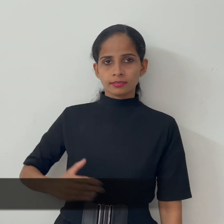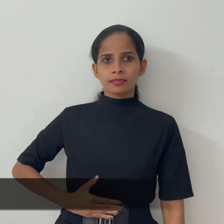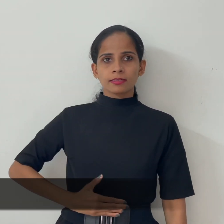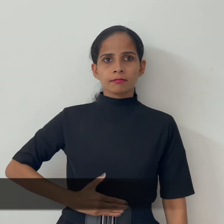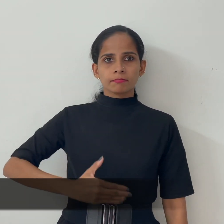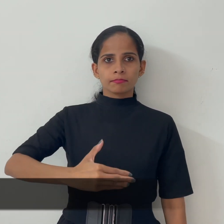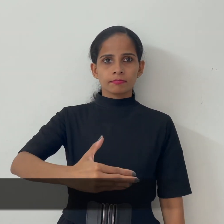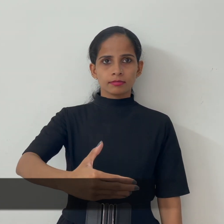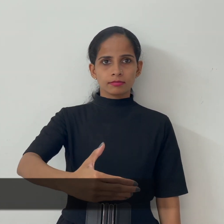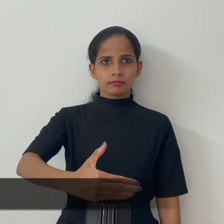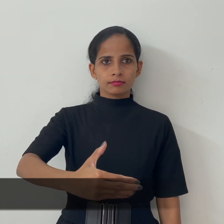Pregnant.